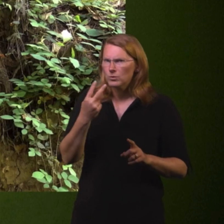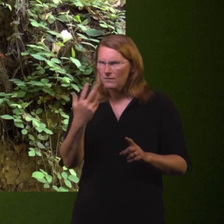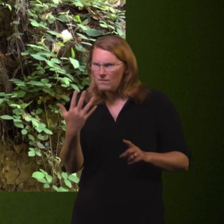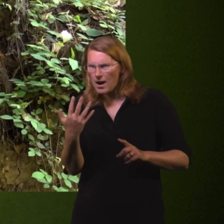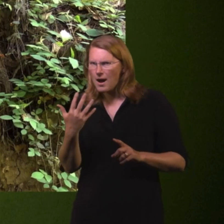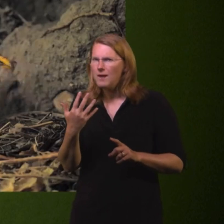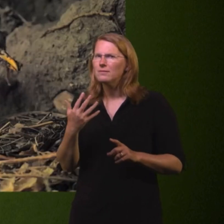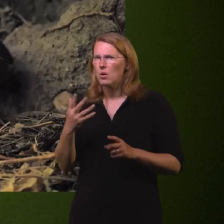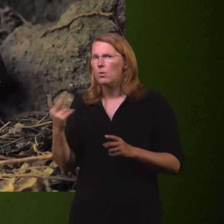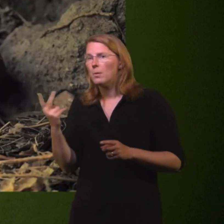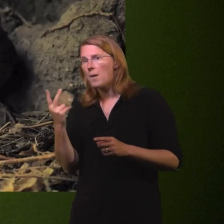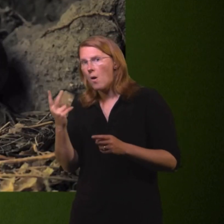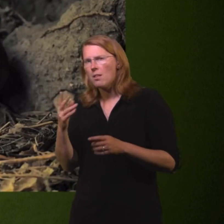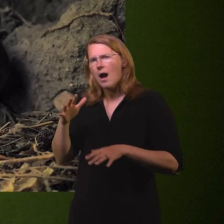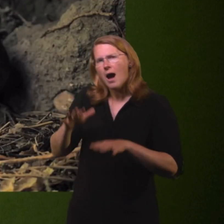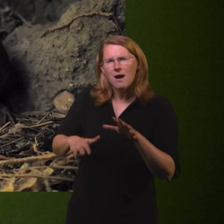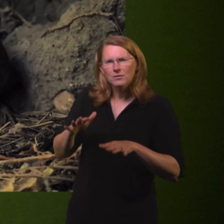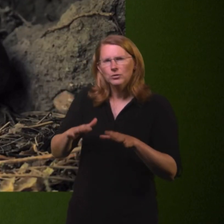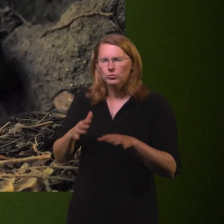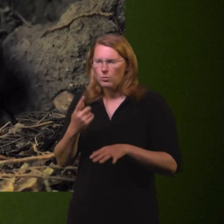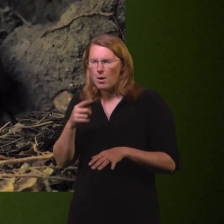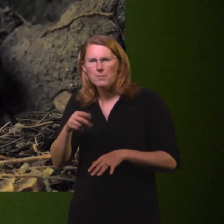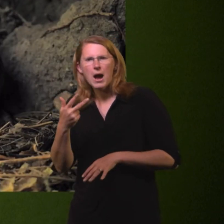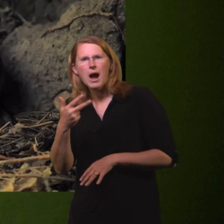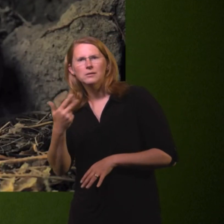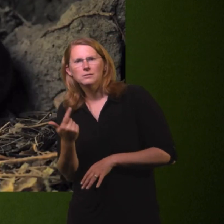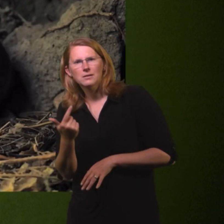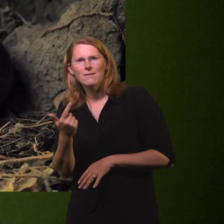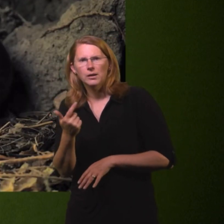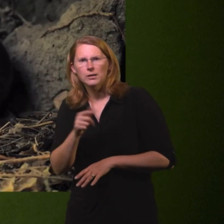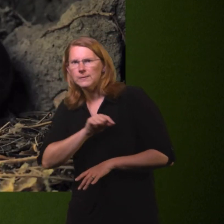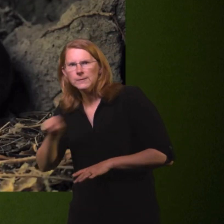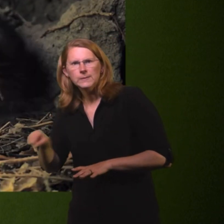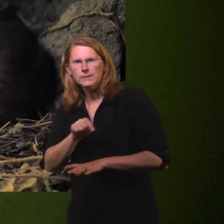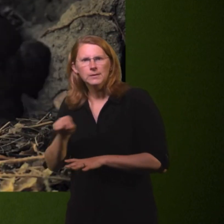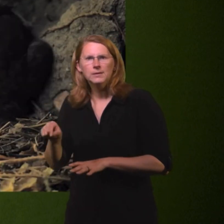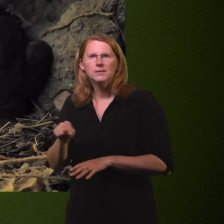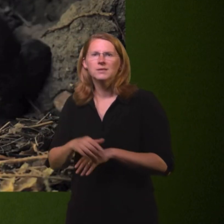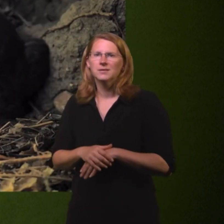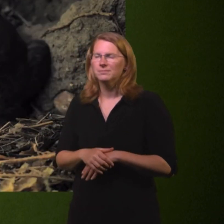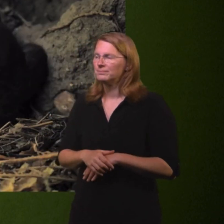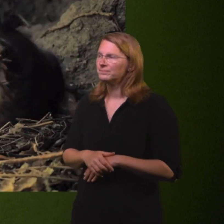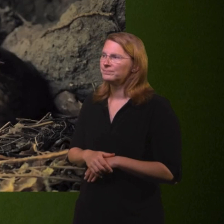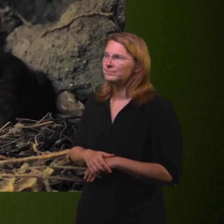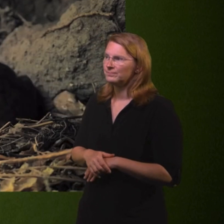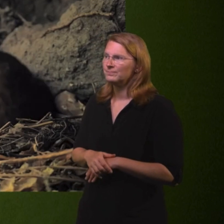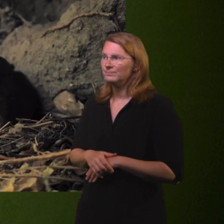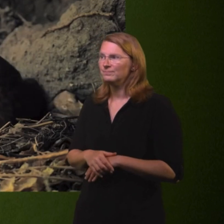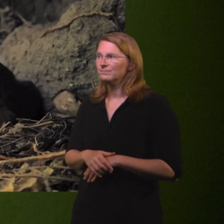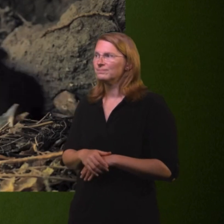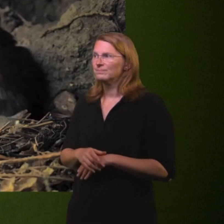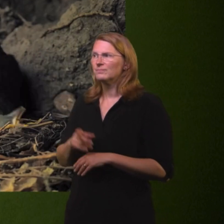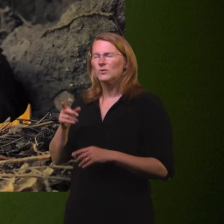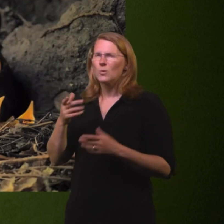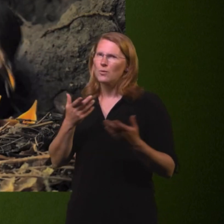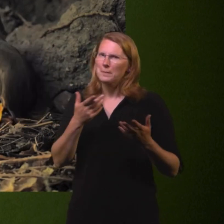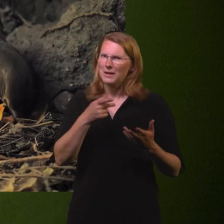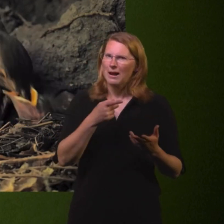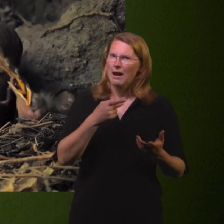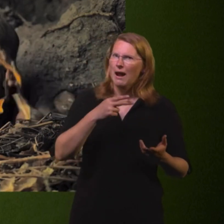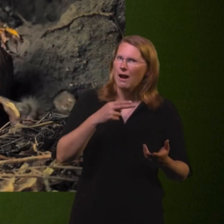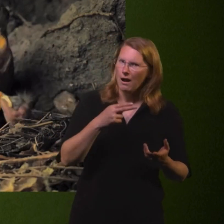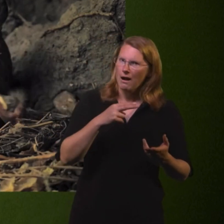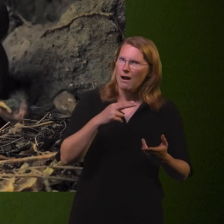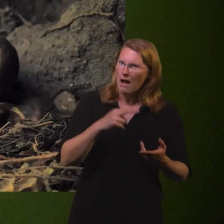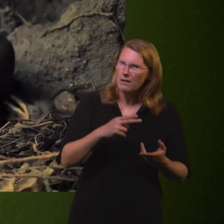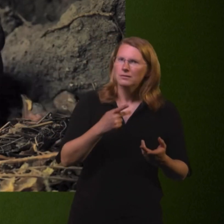6.2 visits an hour that the Dartfords have been making. But look, they're bringing more prey. They're bigger birds, bigger beaks, and they're bringing in a